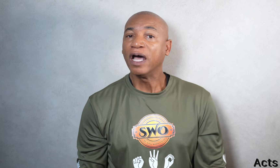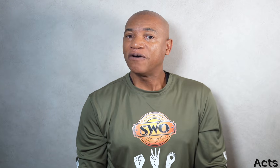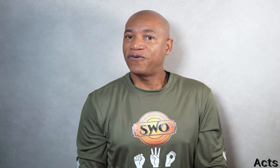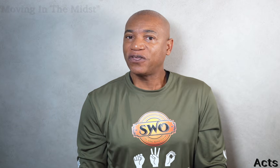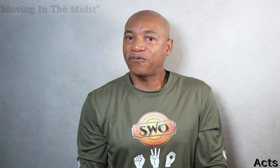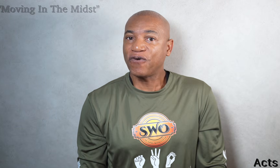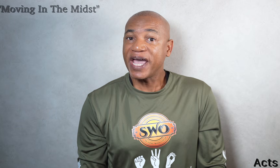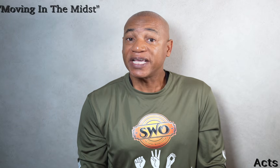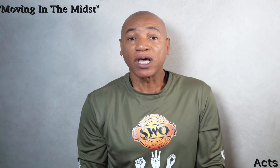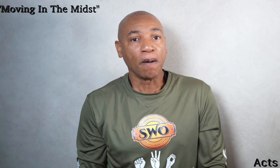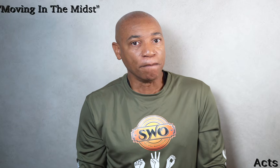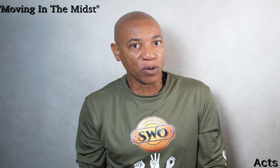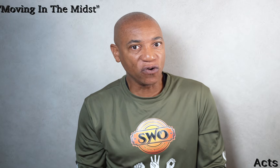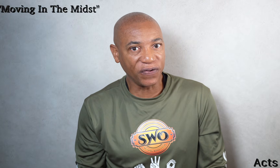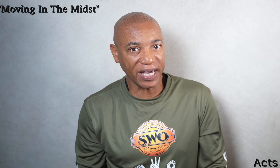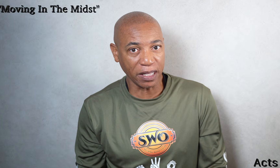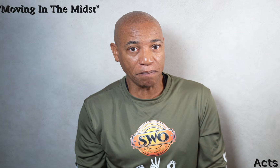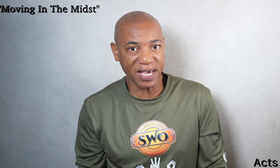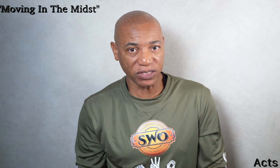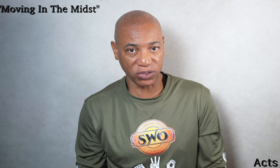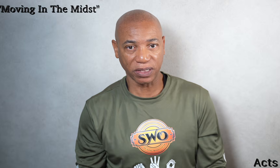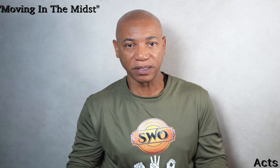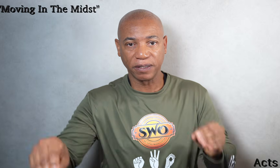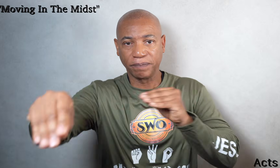For the phrase moving in the mist.